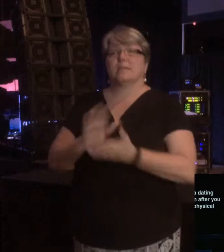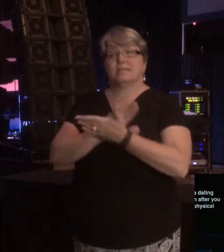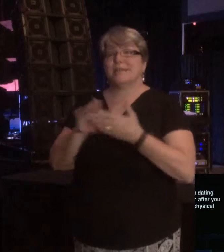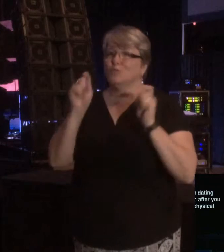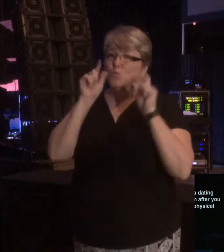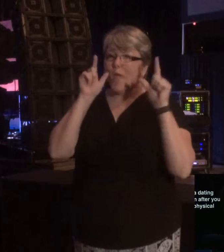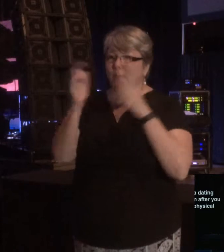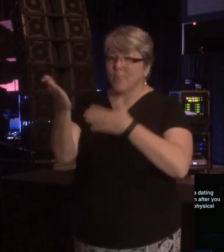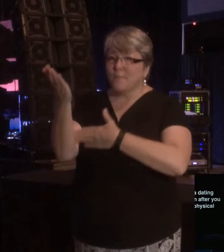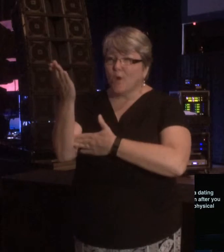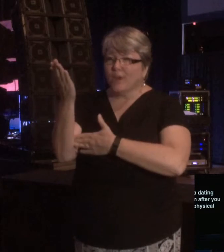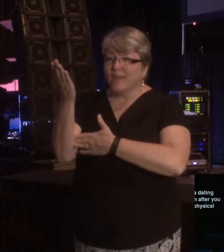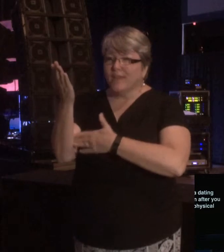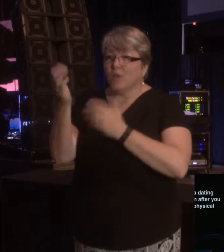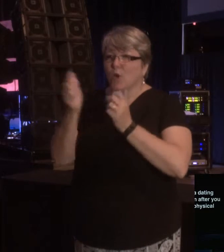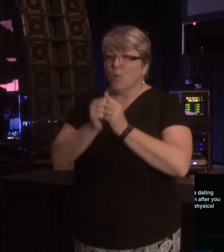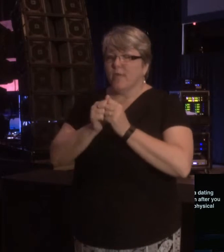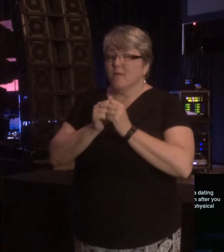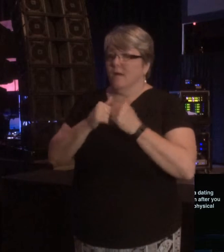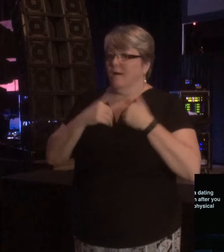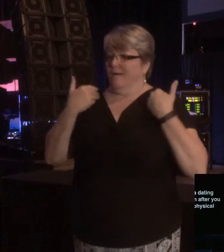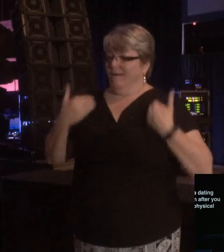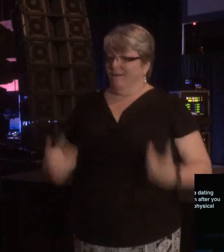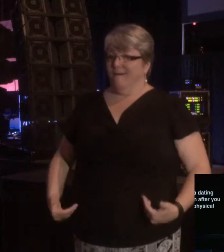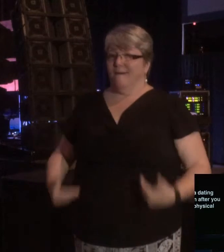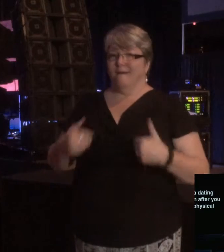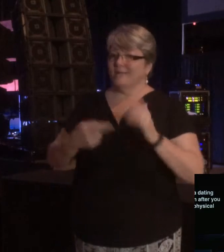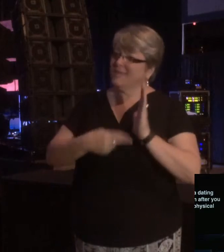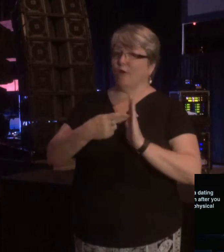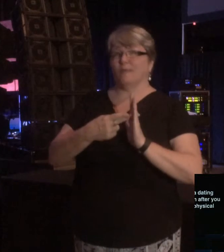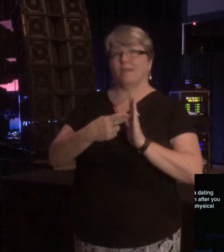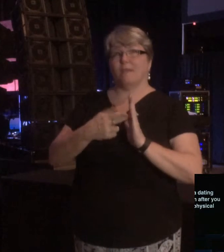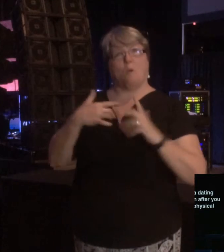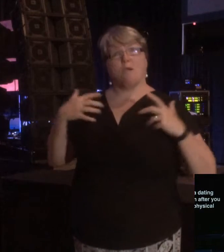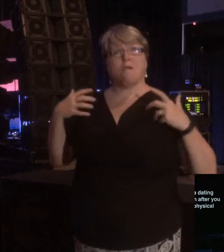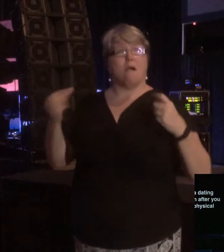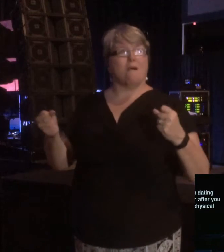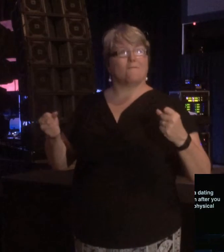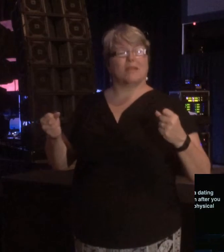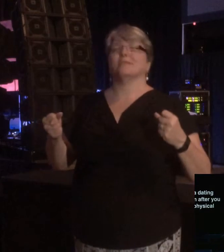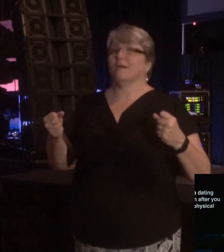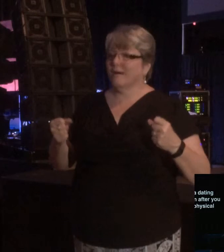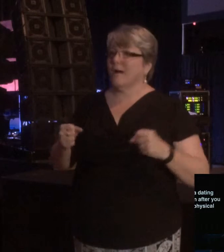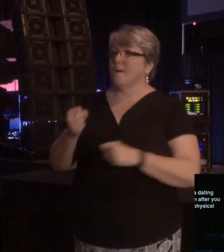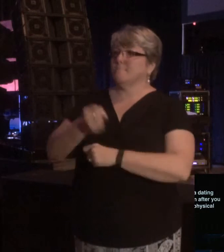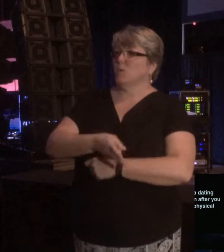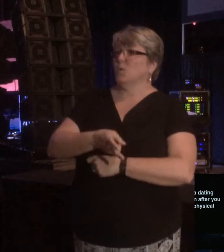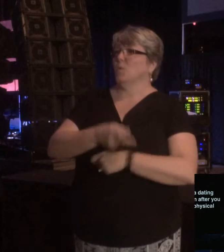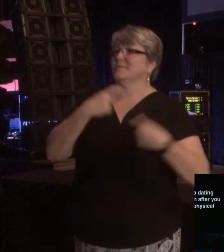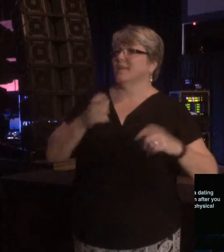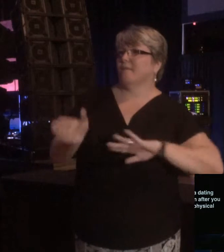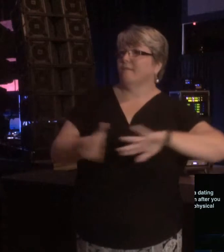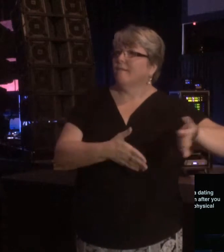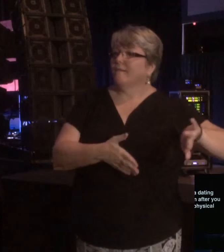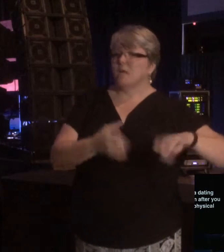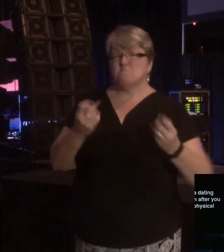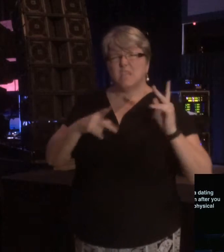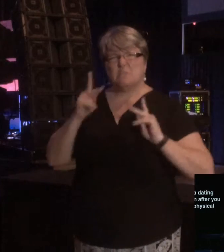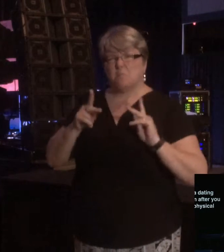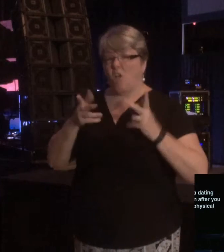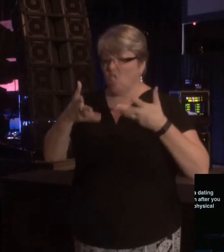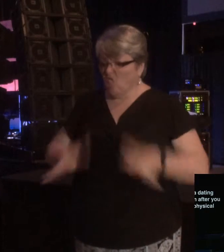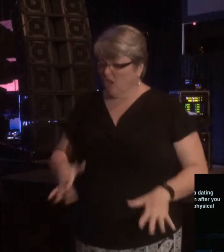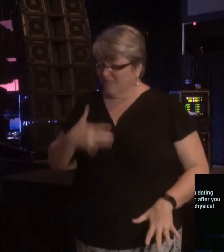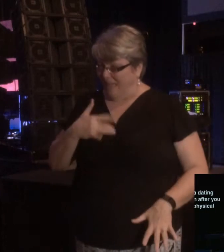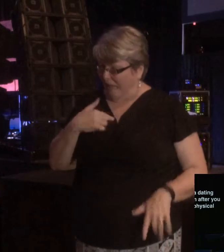relationship, I tried to be his Holy Spirit and help him along and show him ways that he could do things that I thought